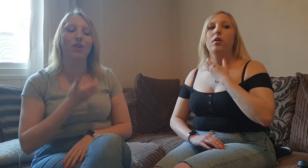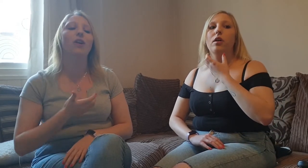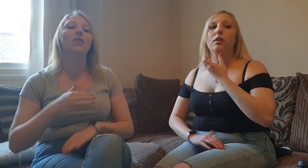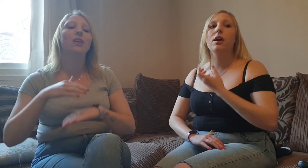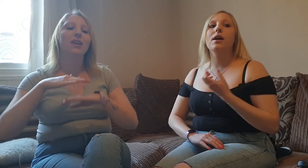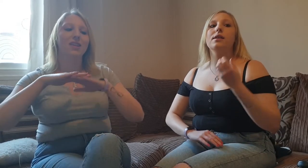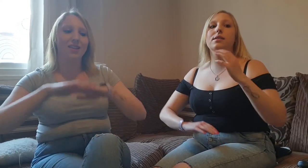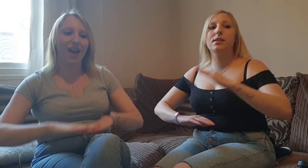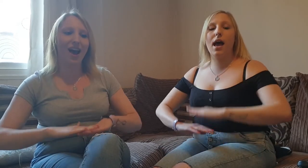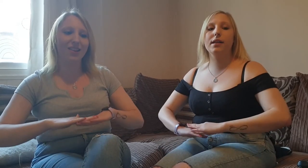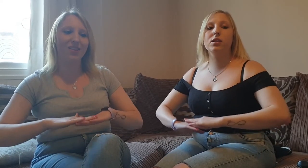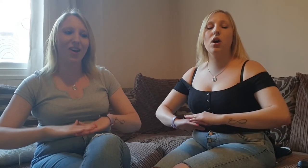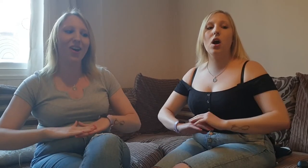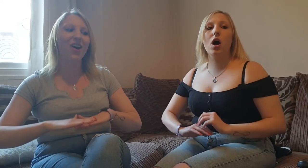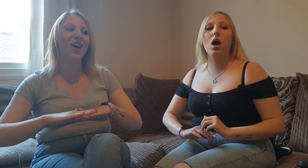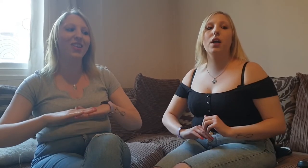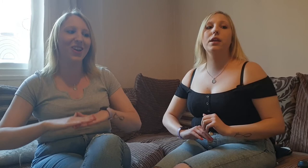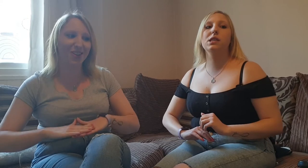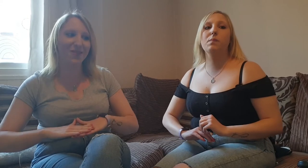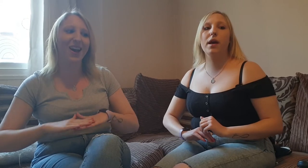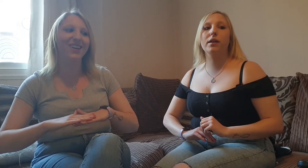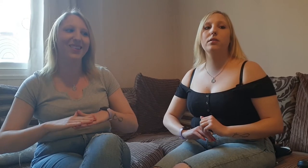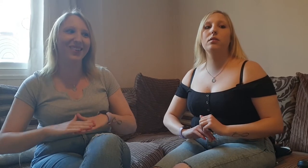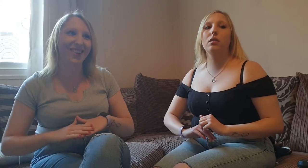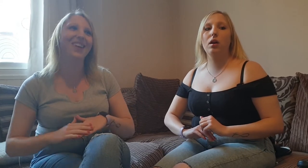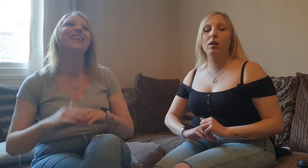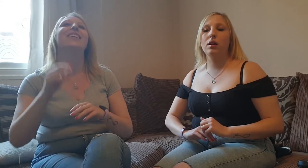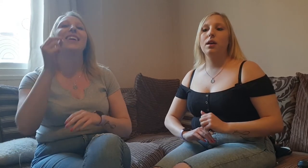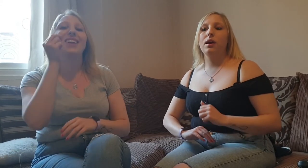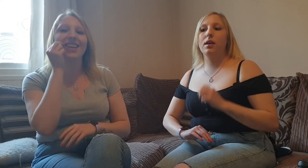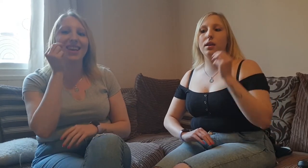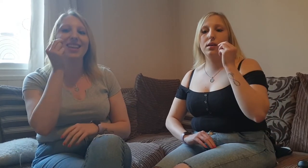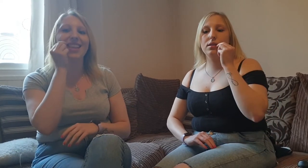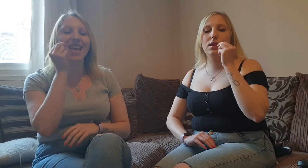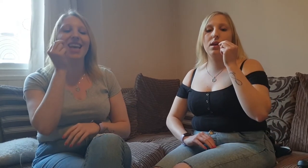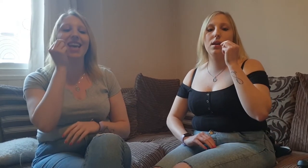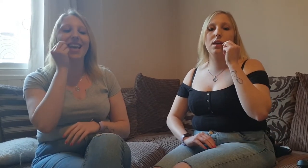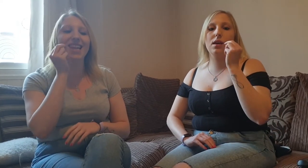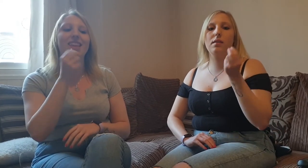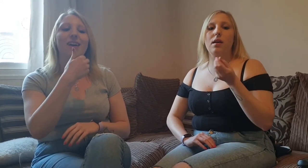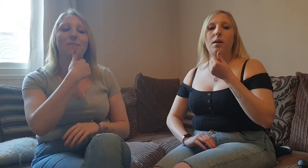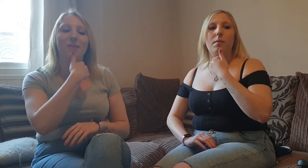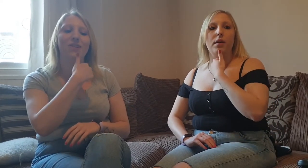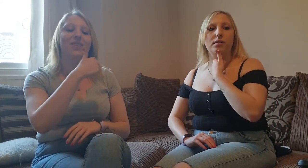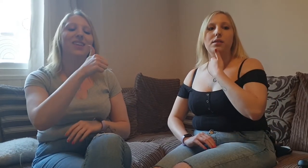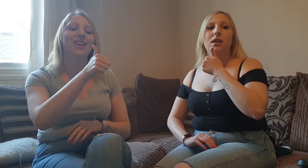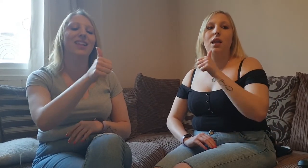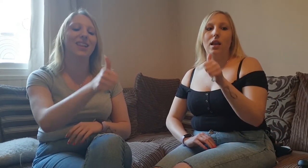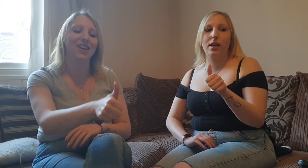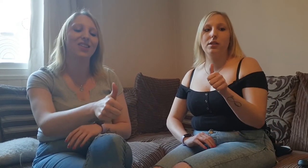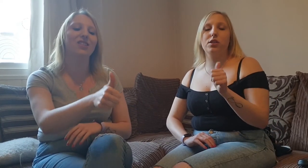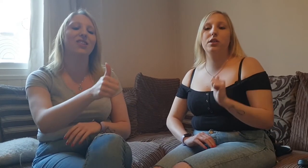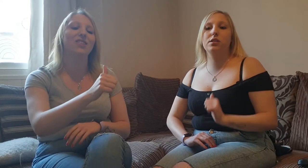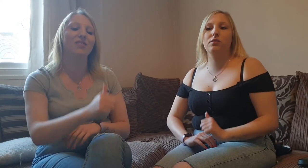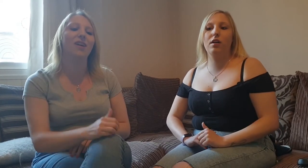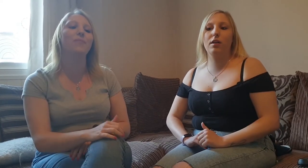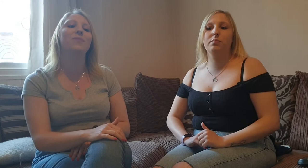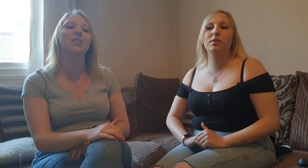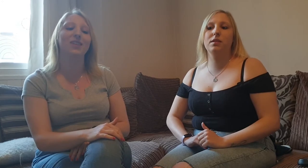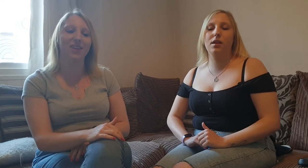frog sat on a speckled log, eating the most delicious grubs.